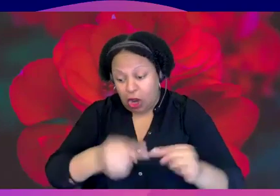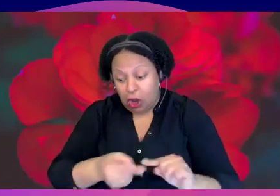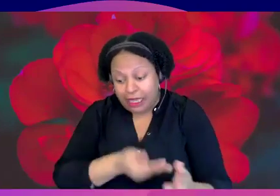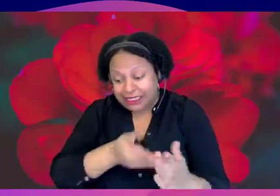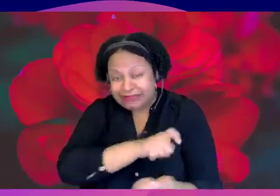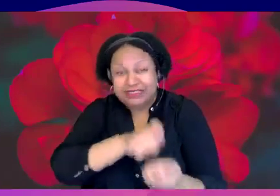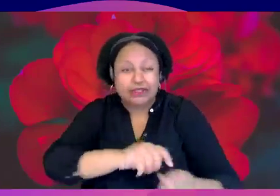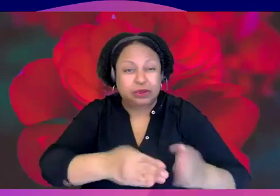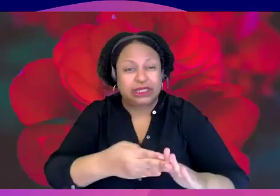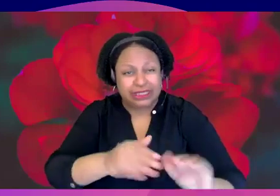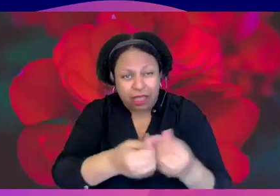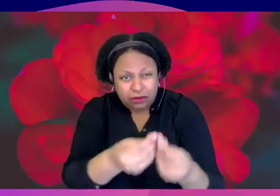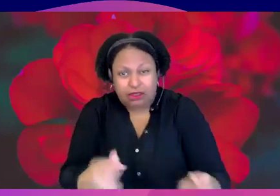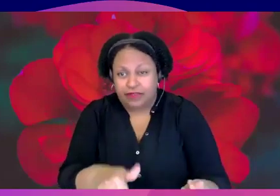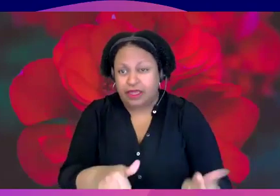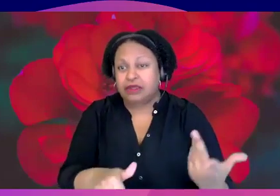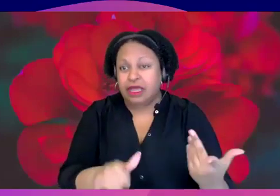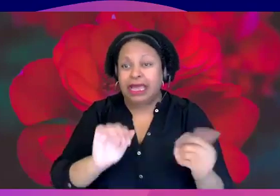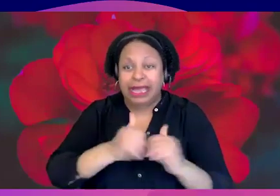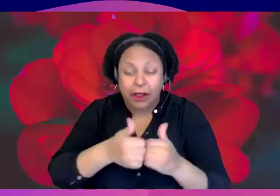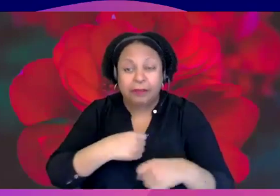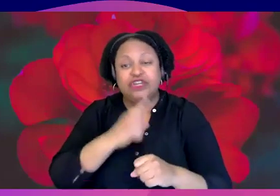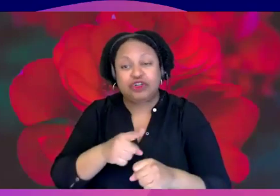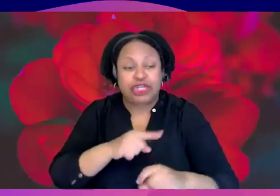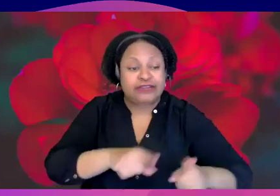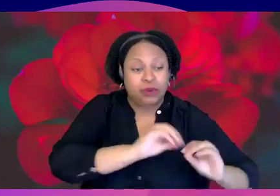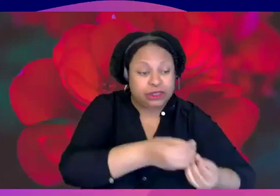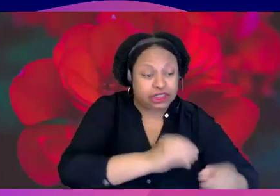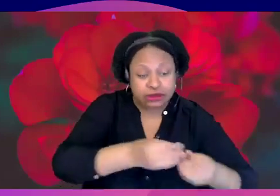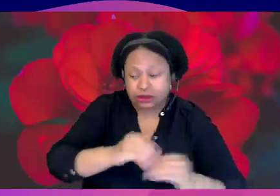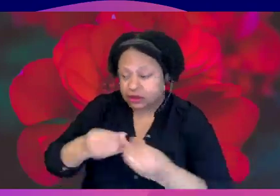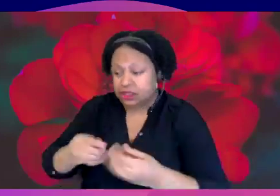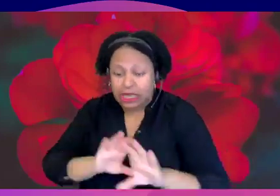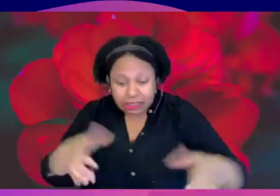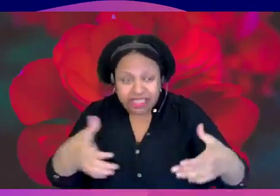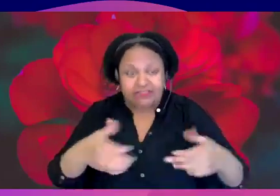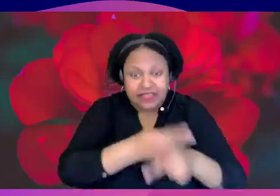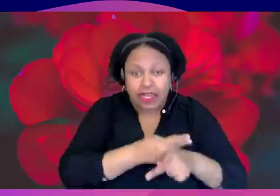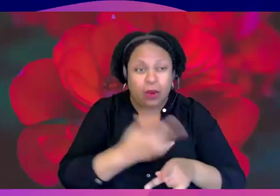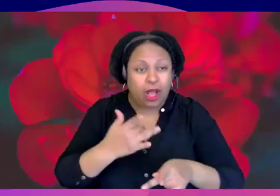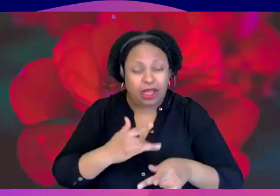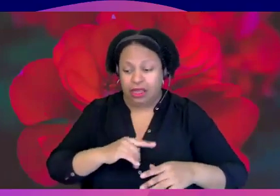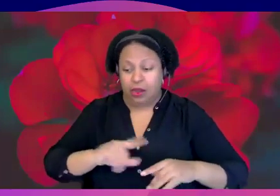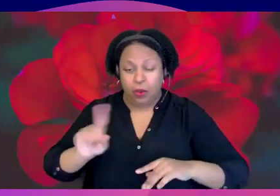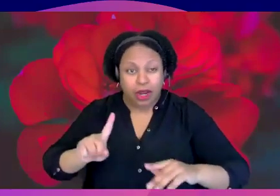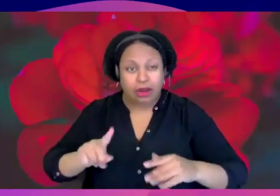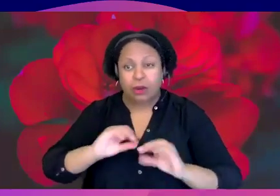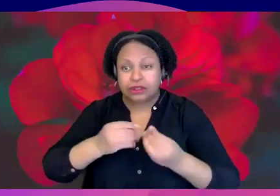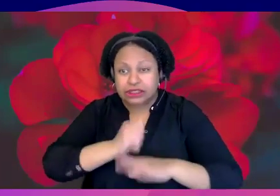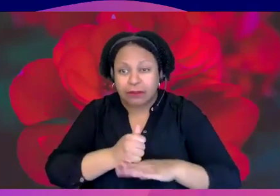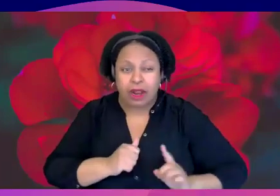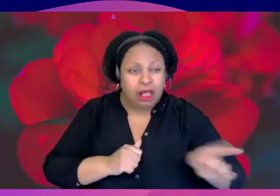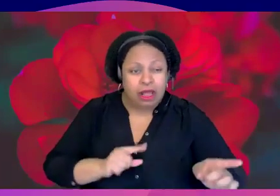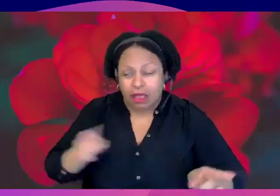do we build that collective care and solidarity across different organizations, geographies, and spaces? And how